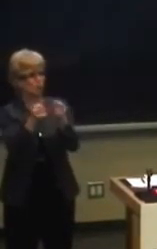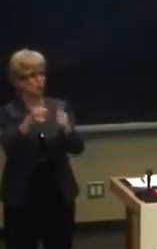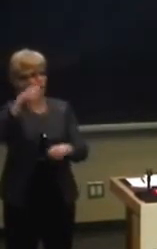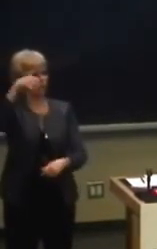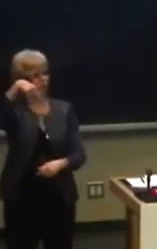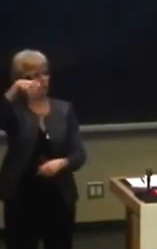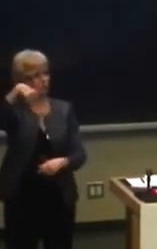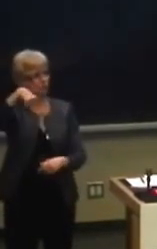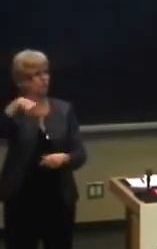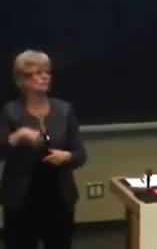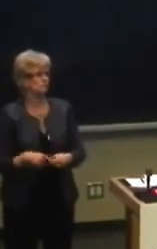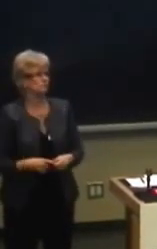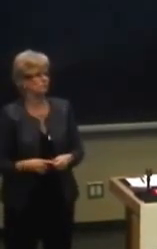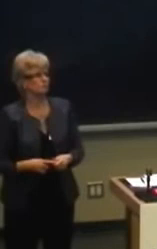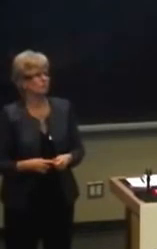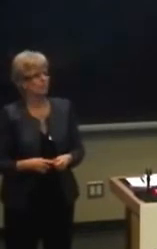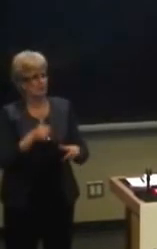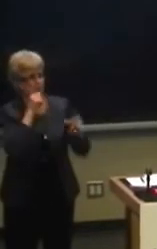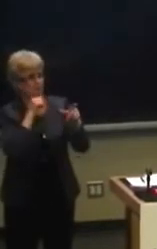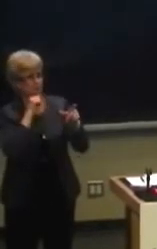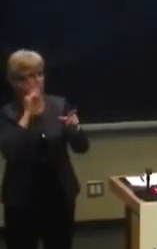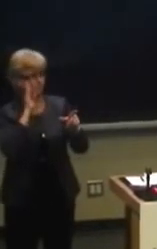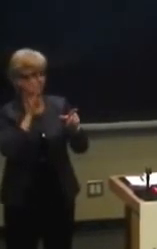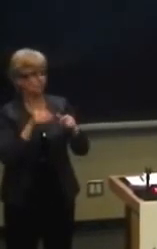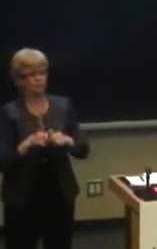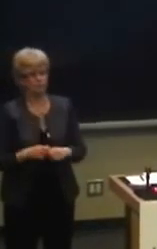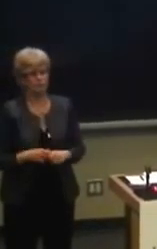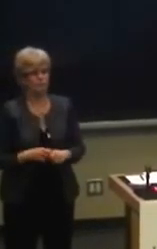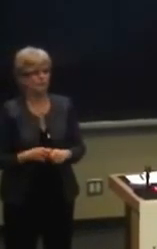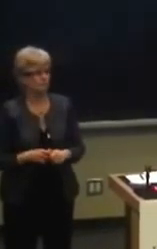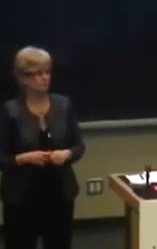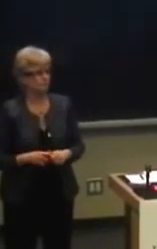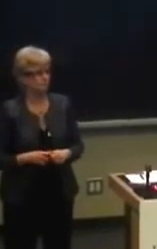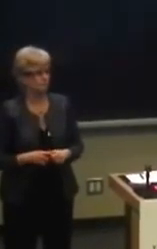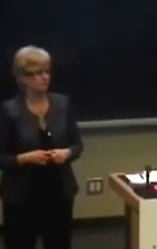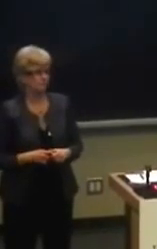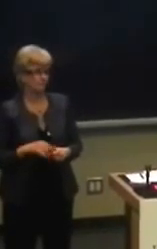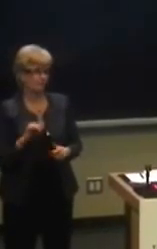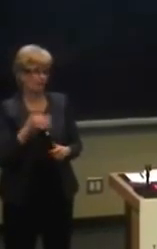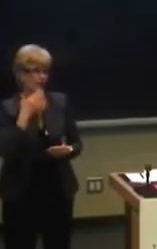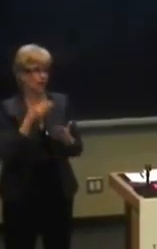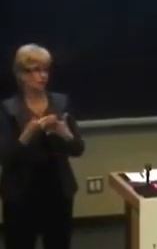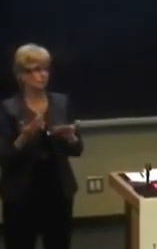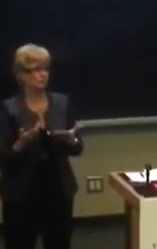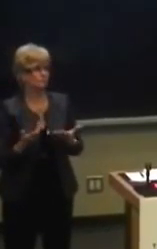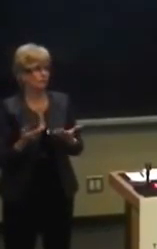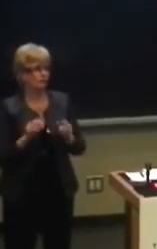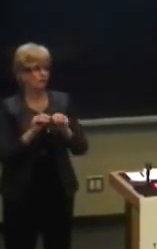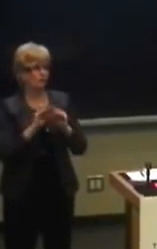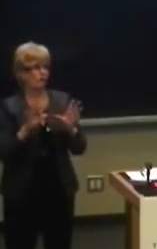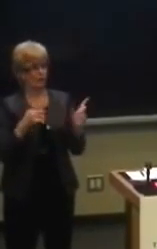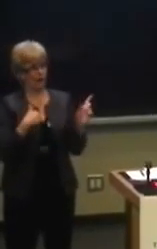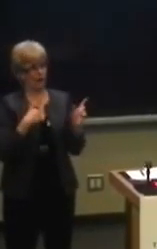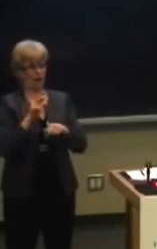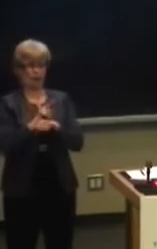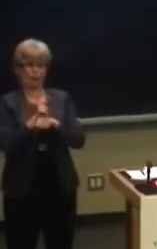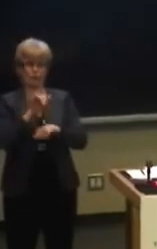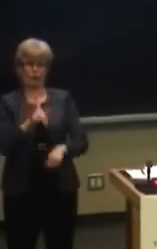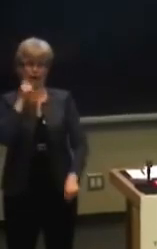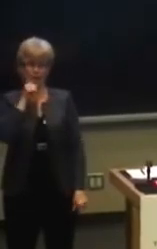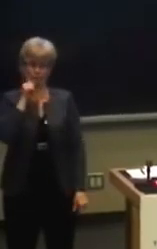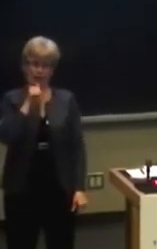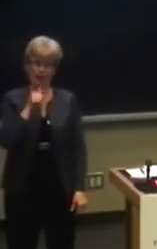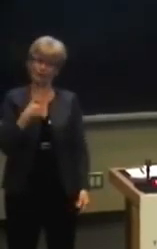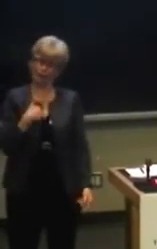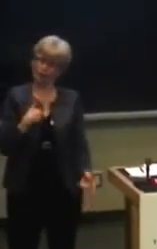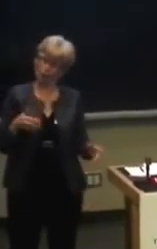onto the platform right now. So that situation is well in hand, which is great to see, because it's obviously the station that I use every day, so that's really the